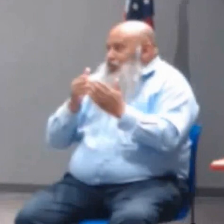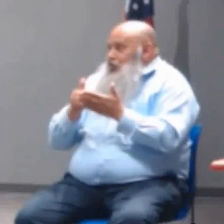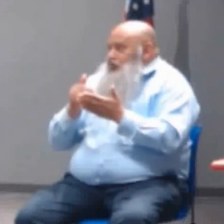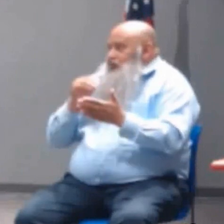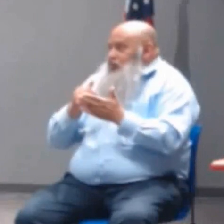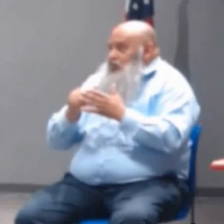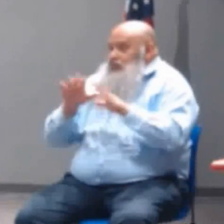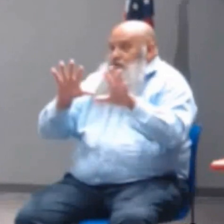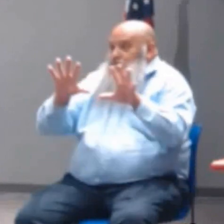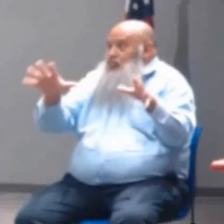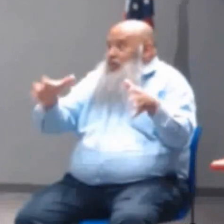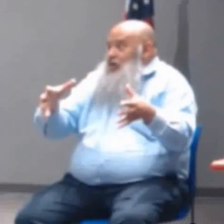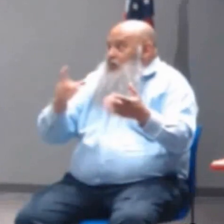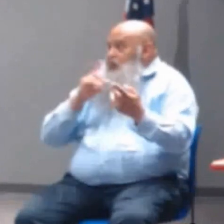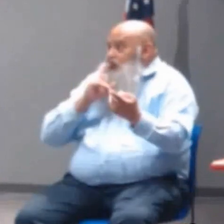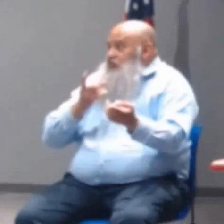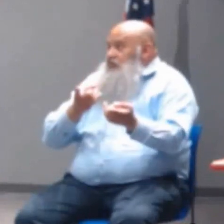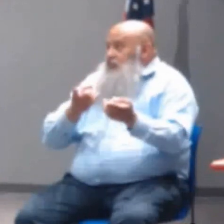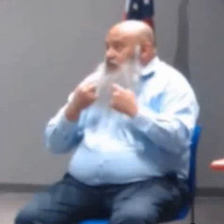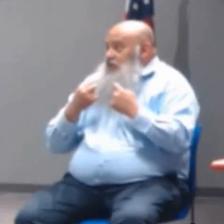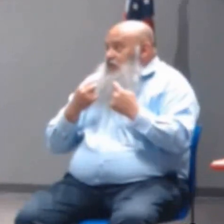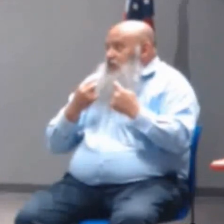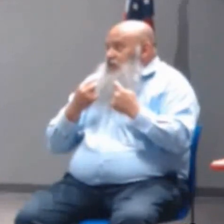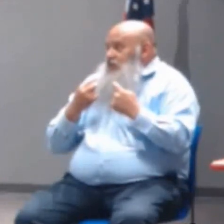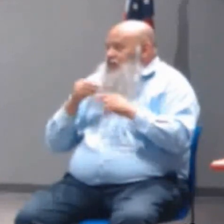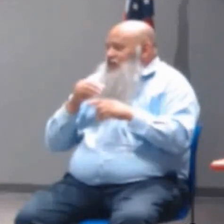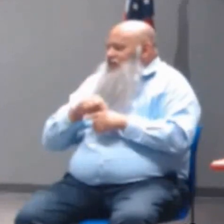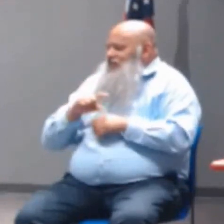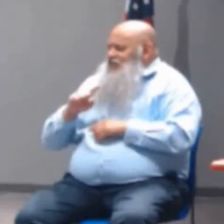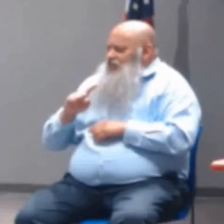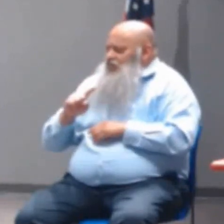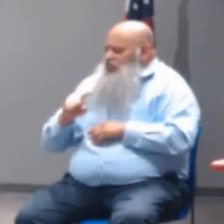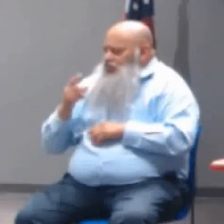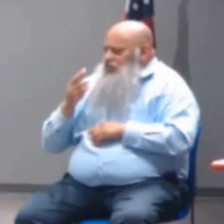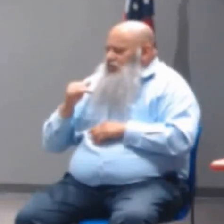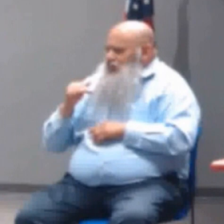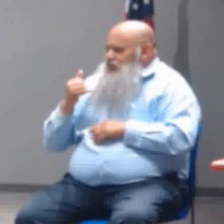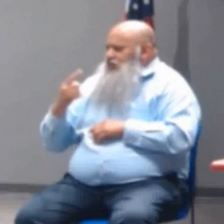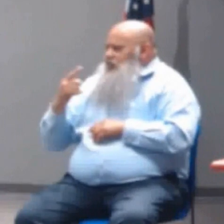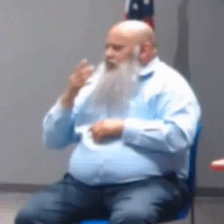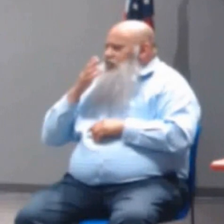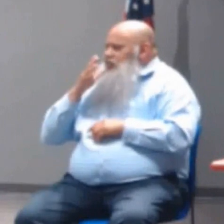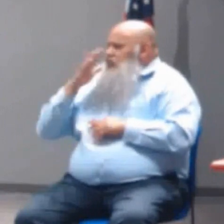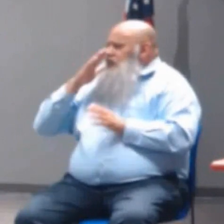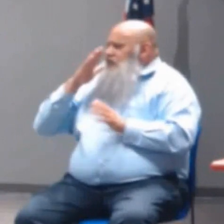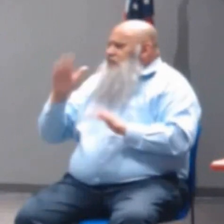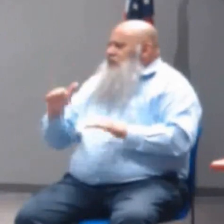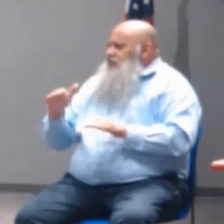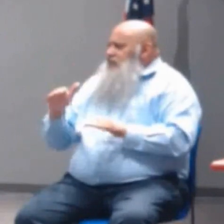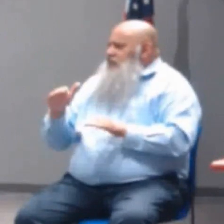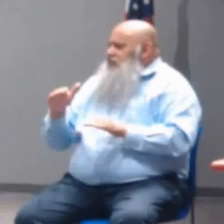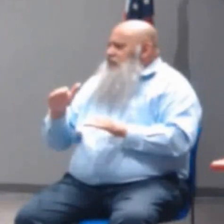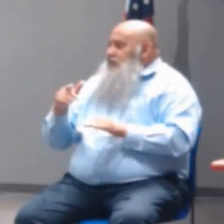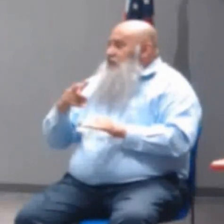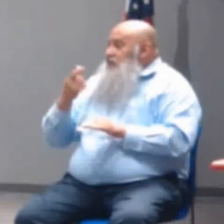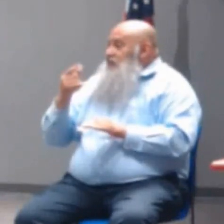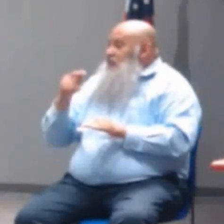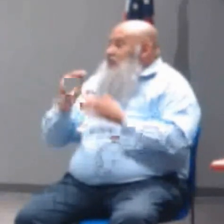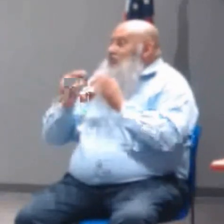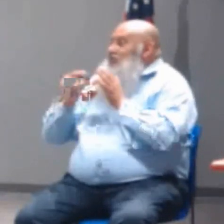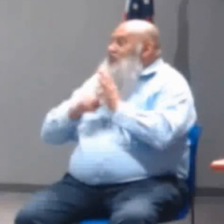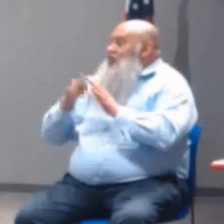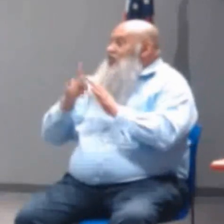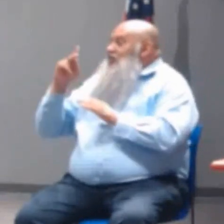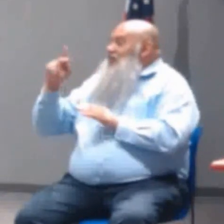the crowd responded in the only way that anybody would expect. They formed a kick line and started